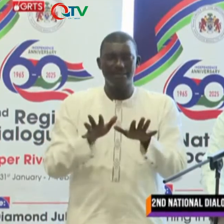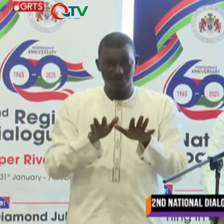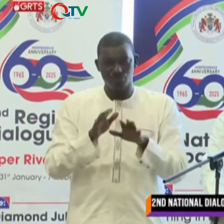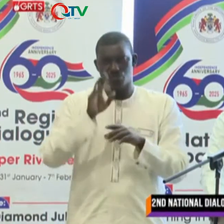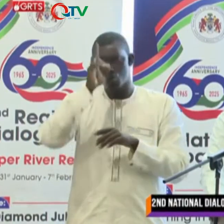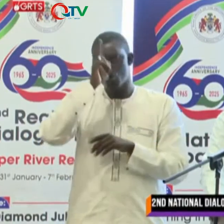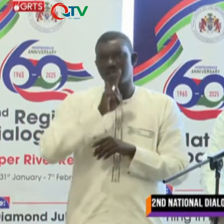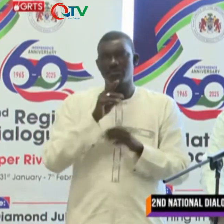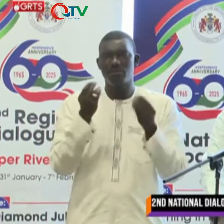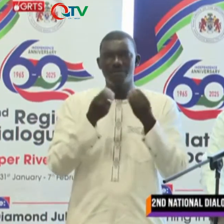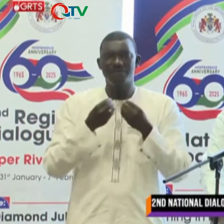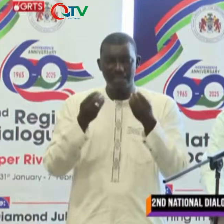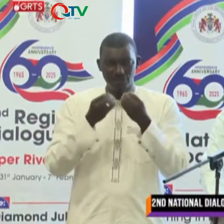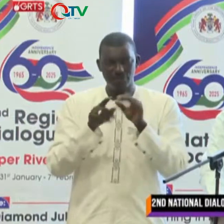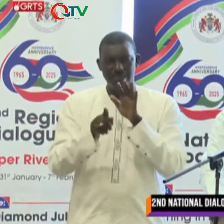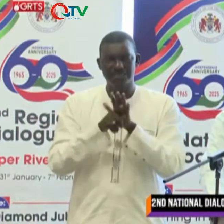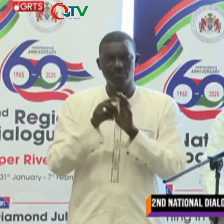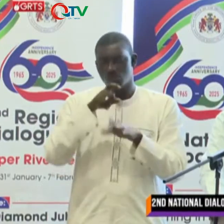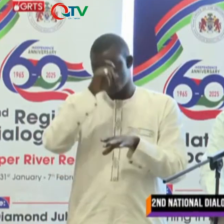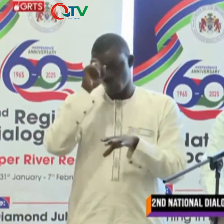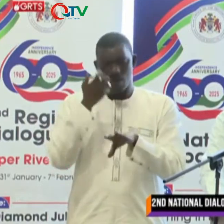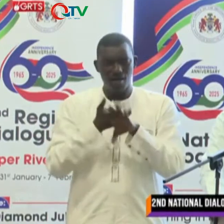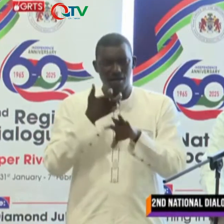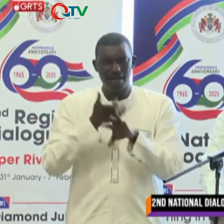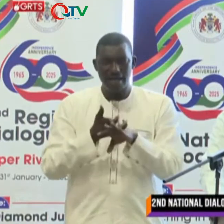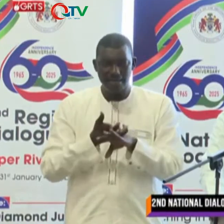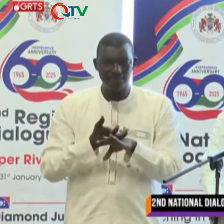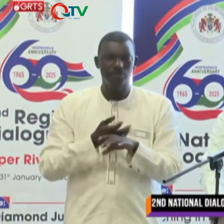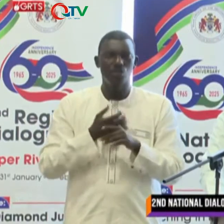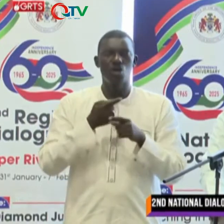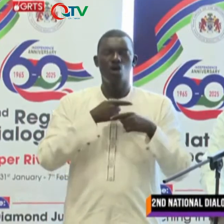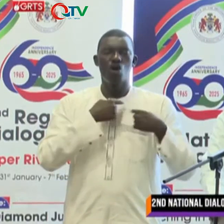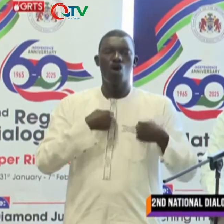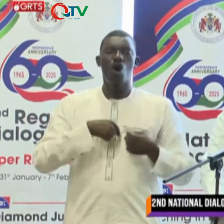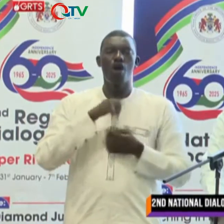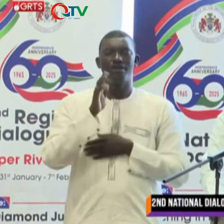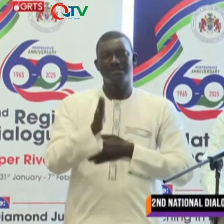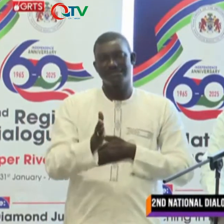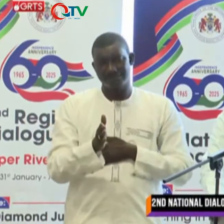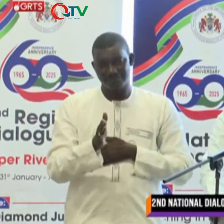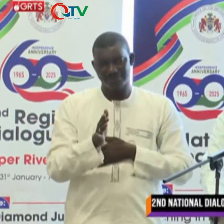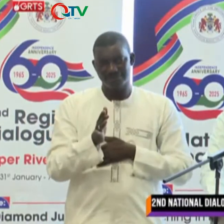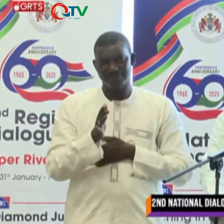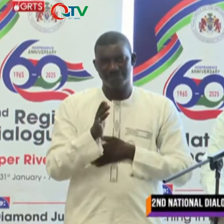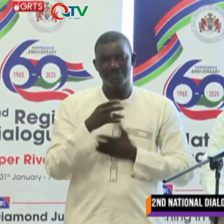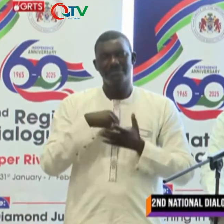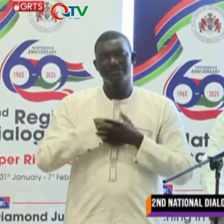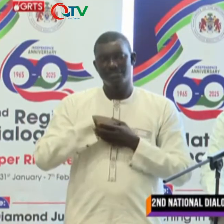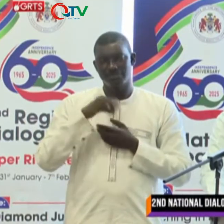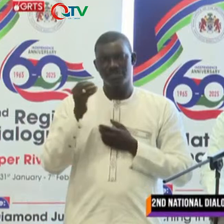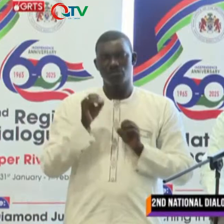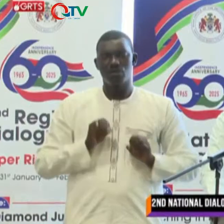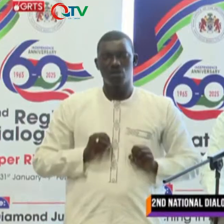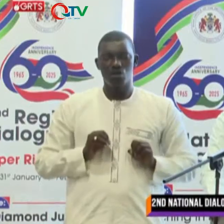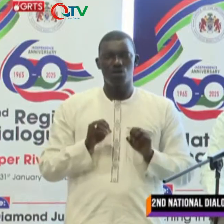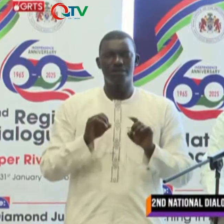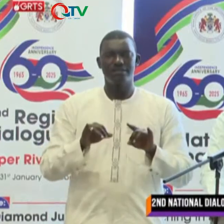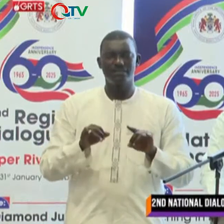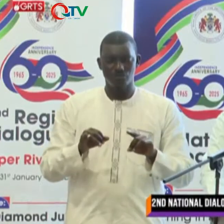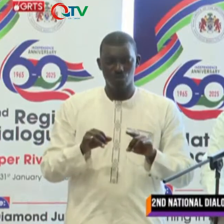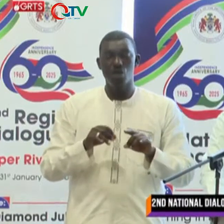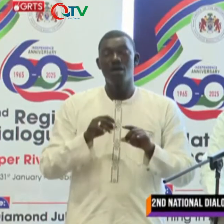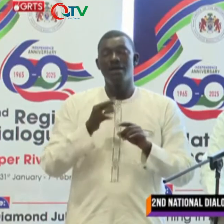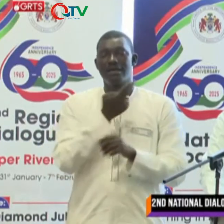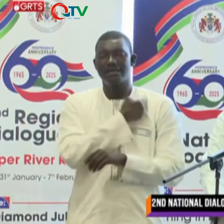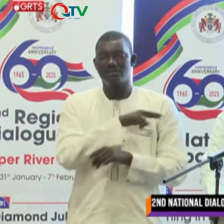values, such as hard work, honesty, spiritual orientation, religious